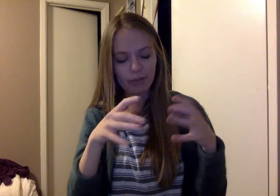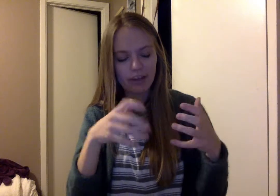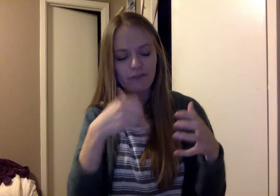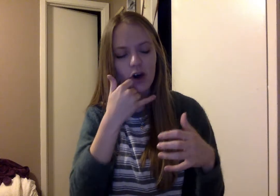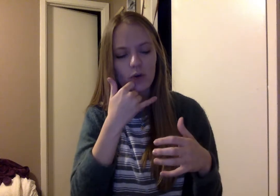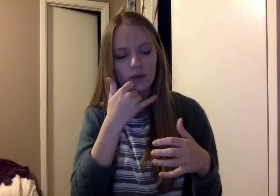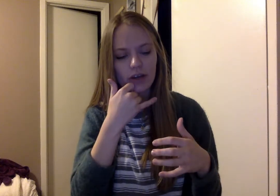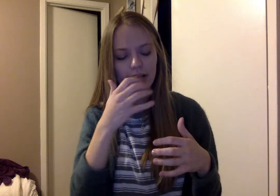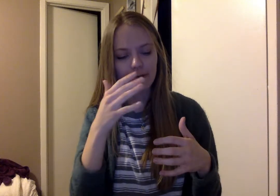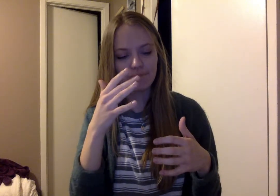the phone.